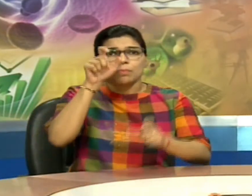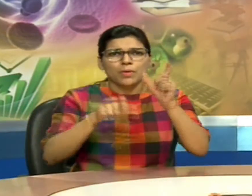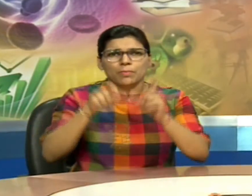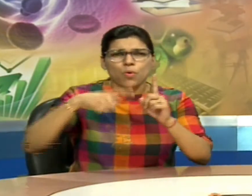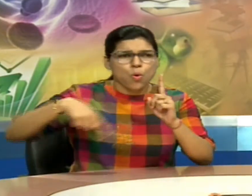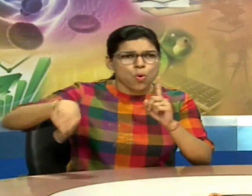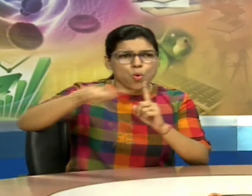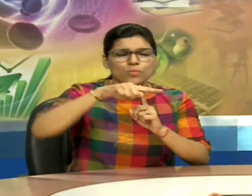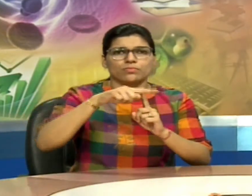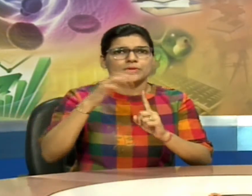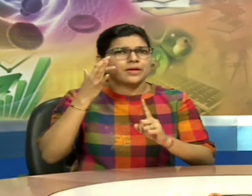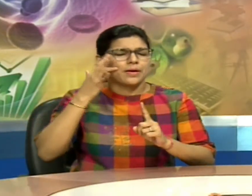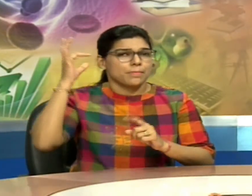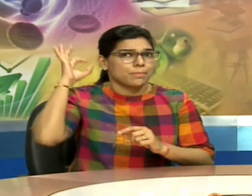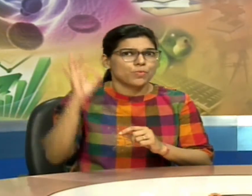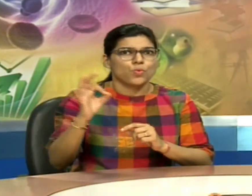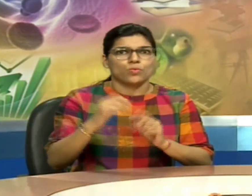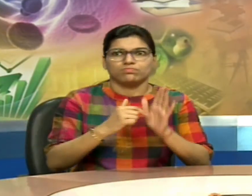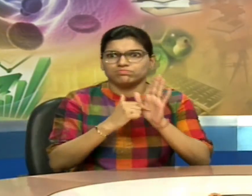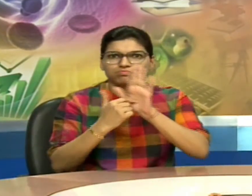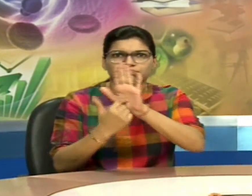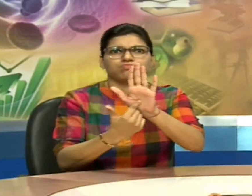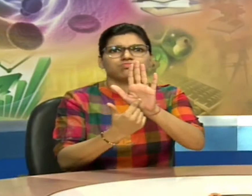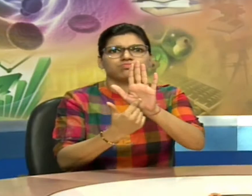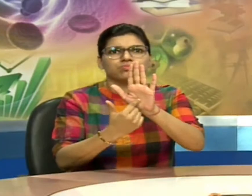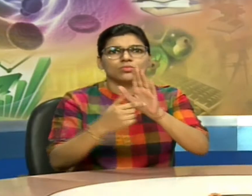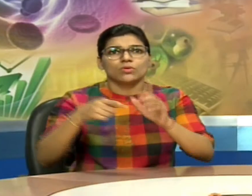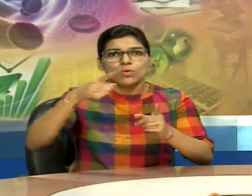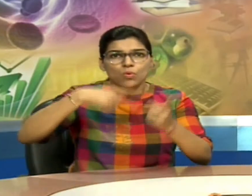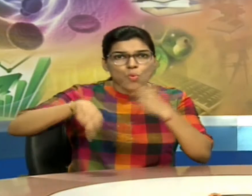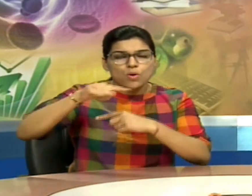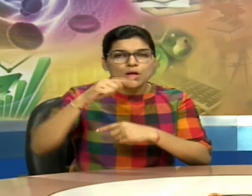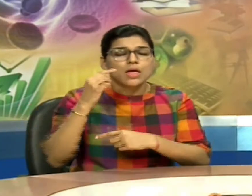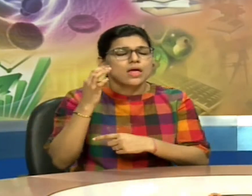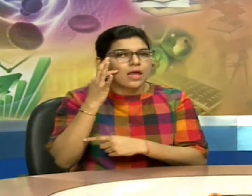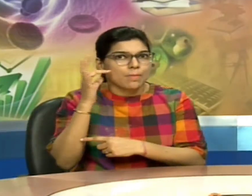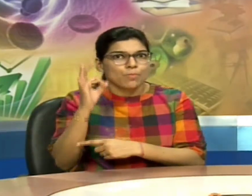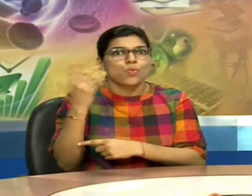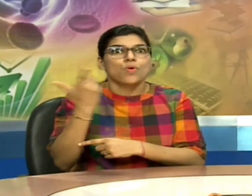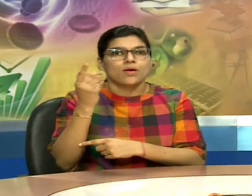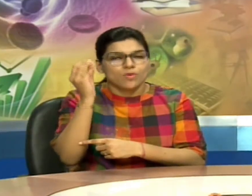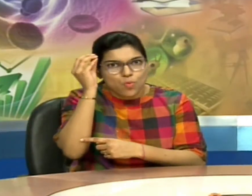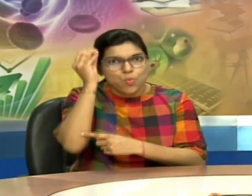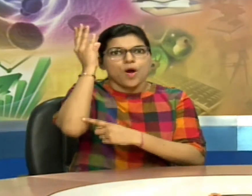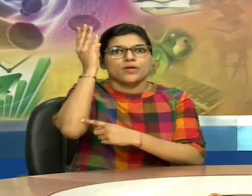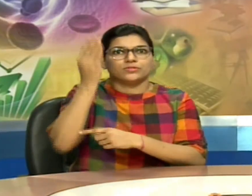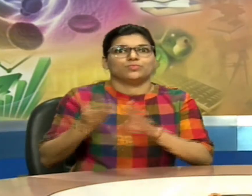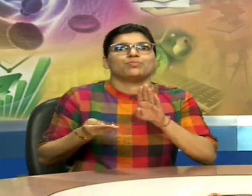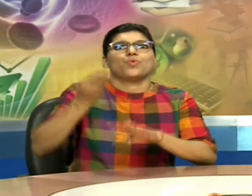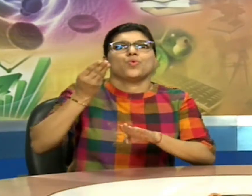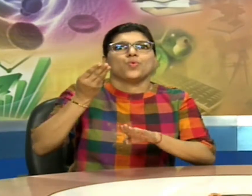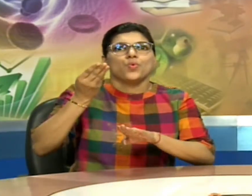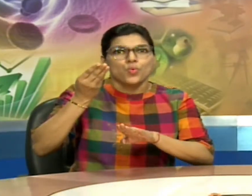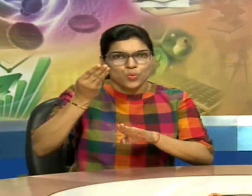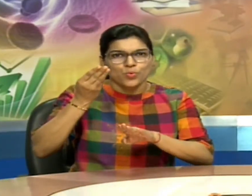The first objective is to recognize the importance of planet Earth and related